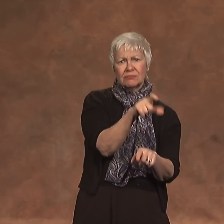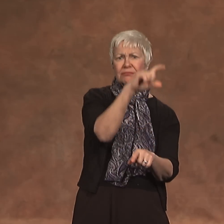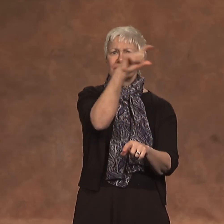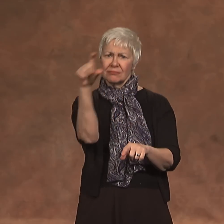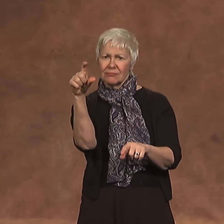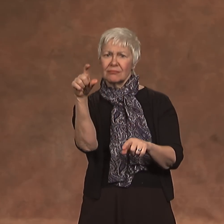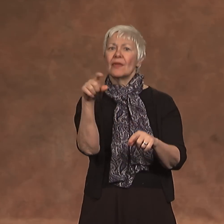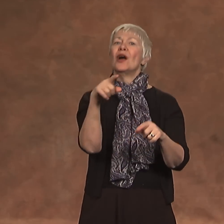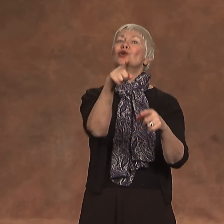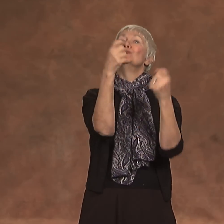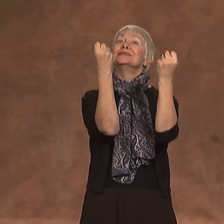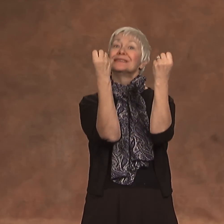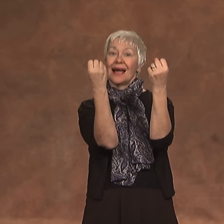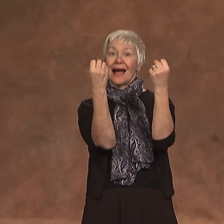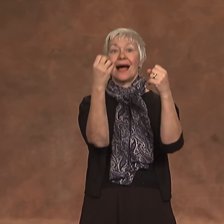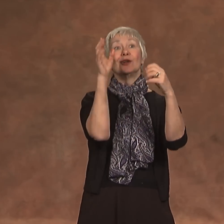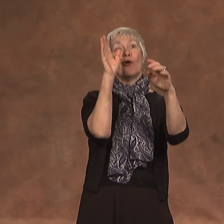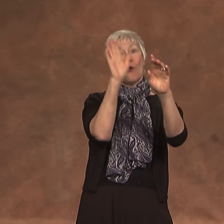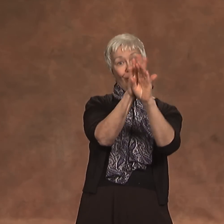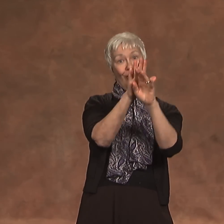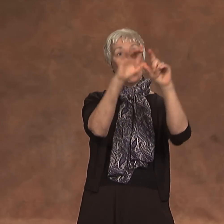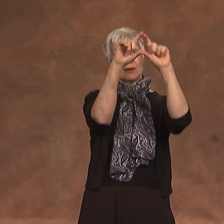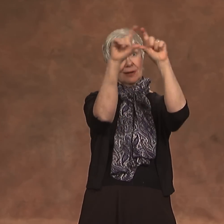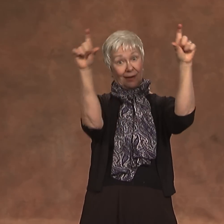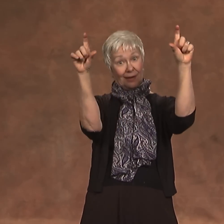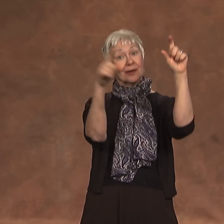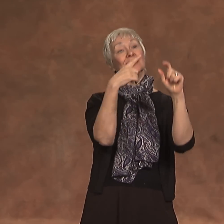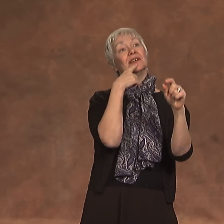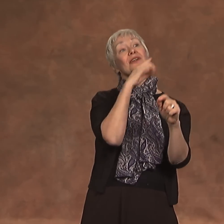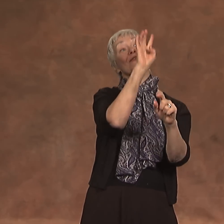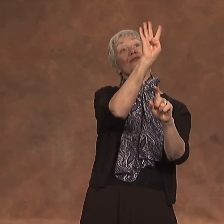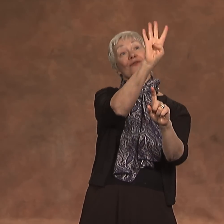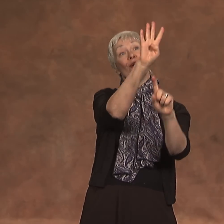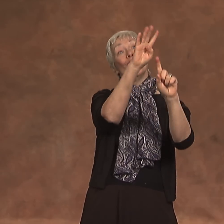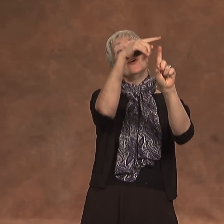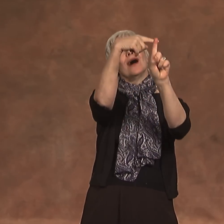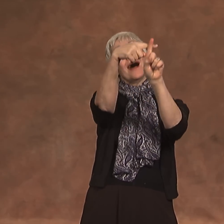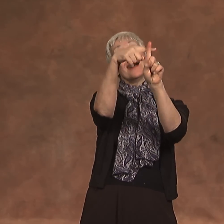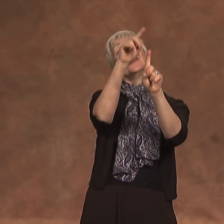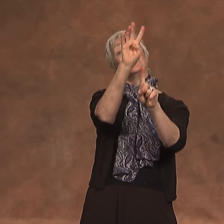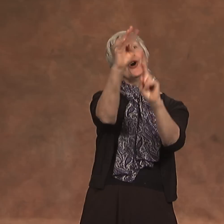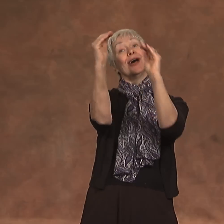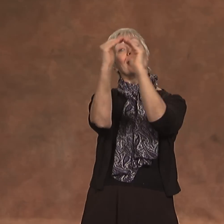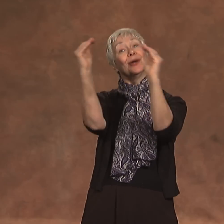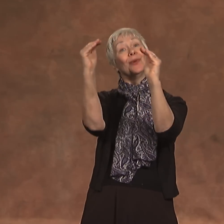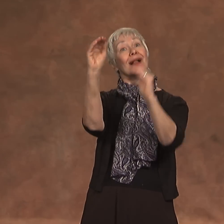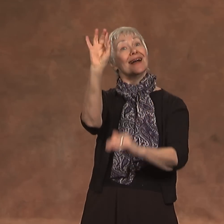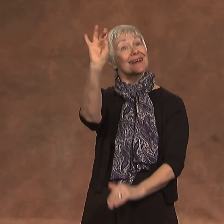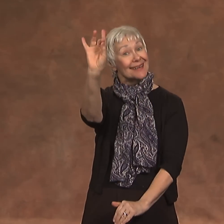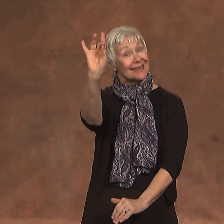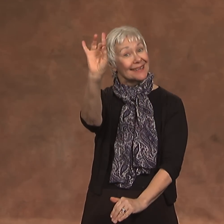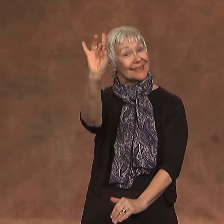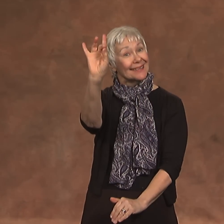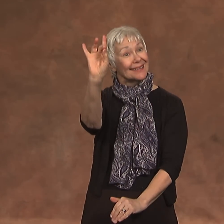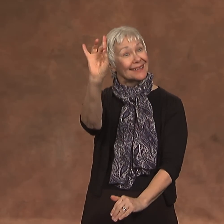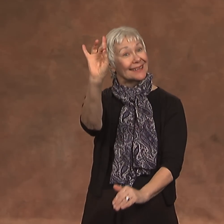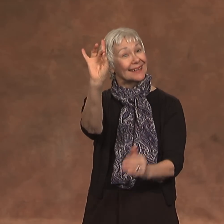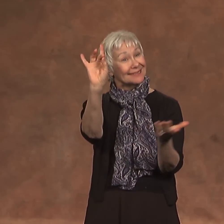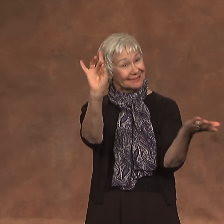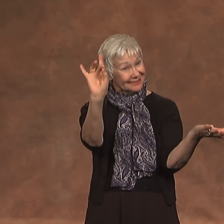is show the students the equations on the board, give a signed explanation, and ensuring that they have time to view